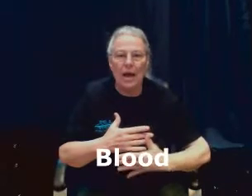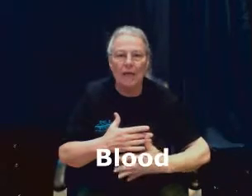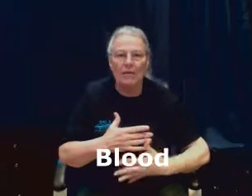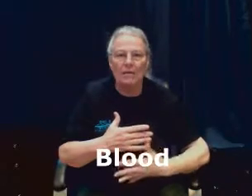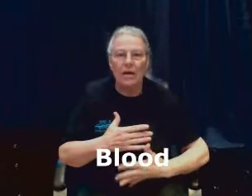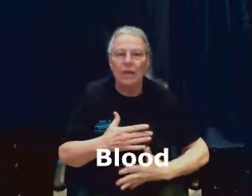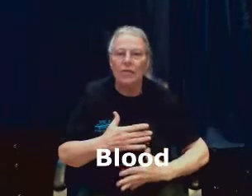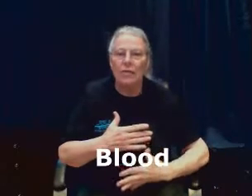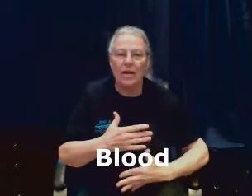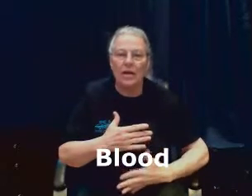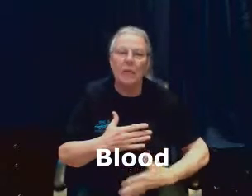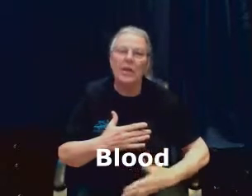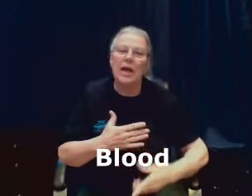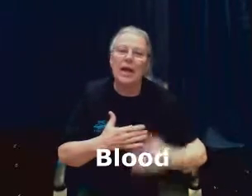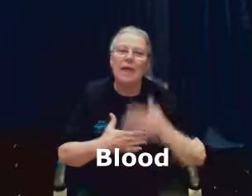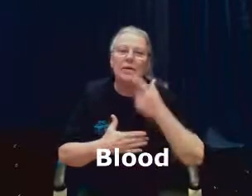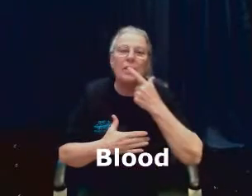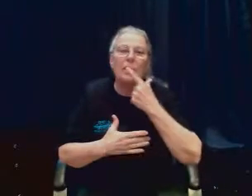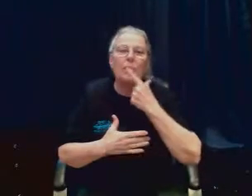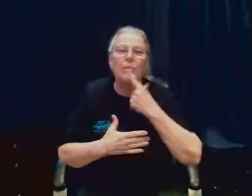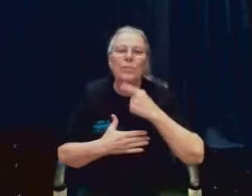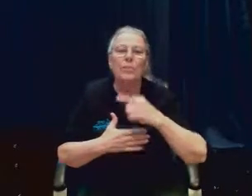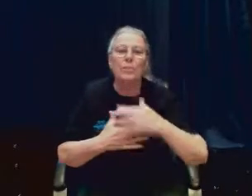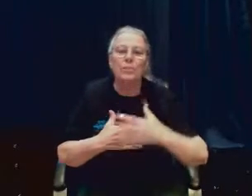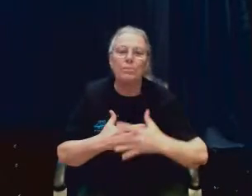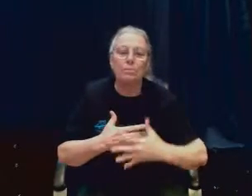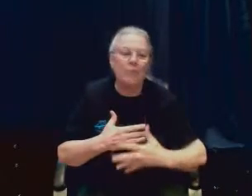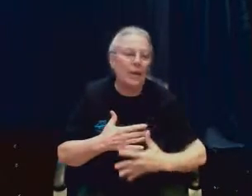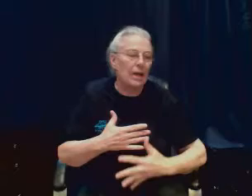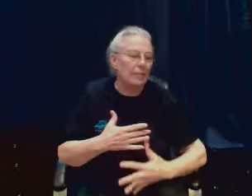side of your non-dominant hand. Blood.